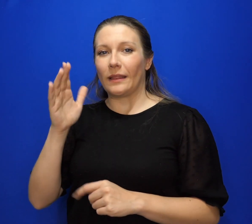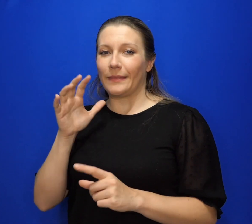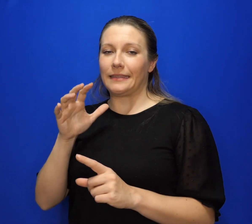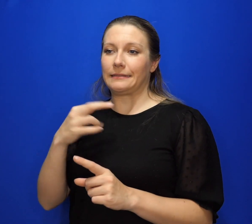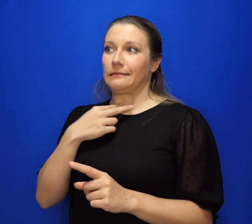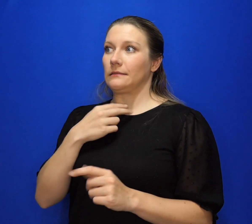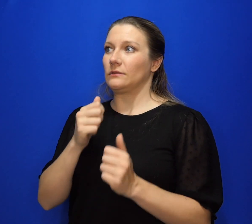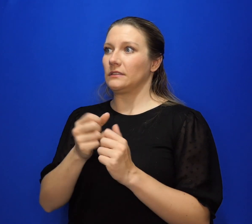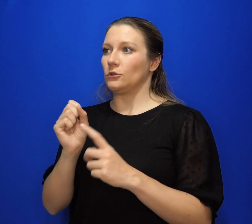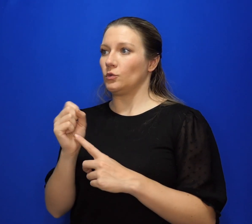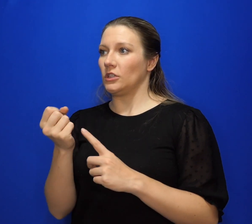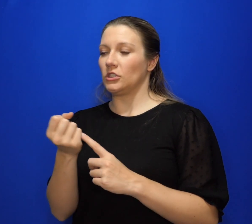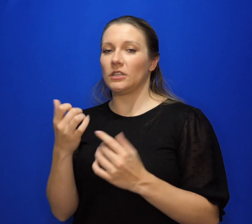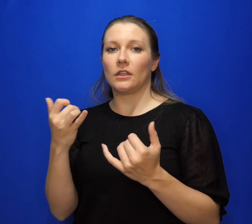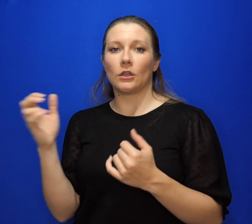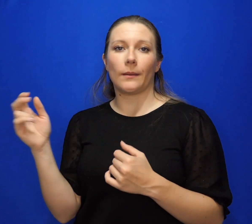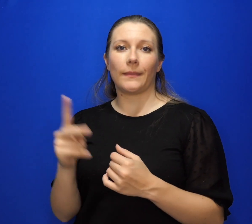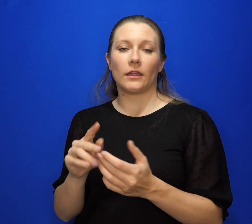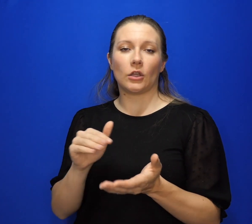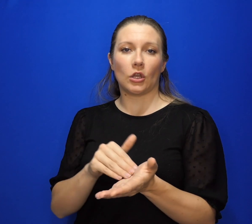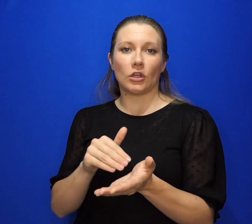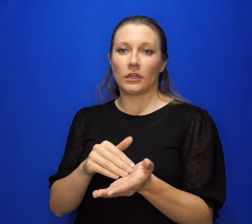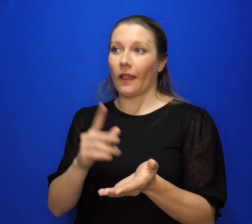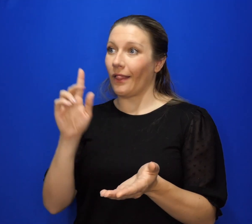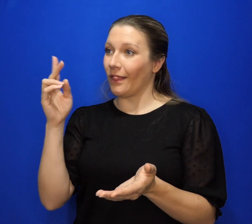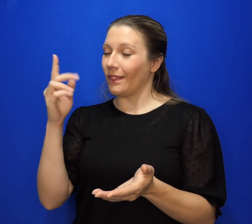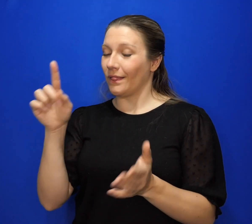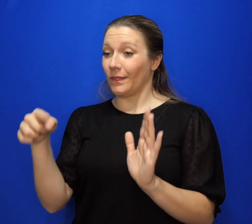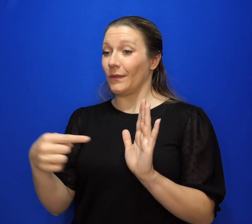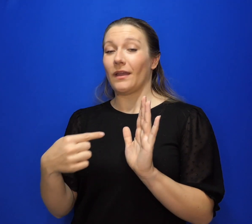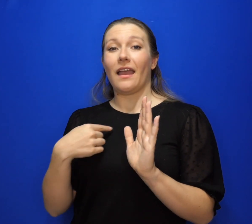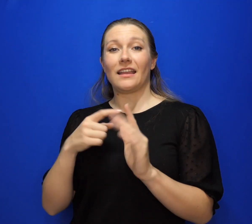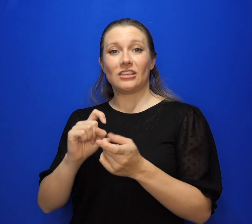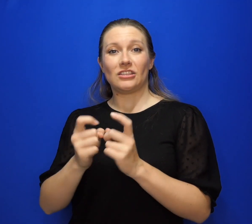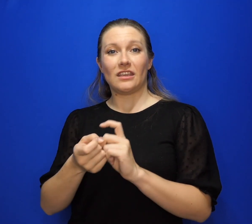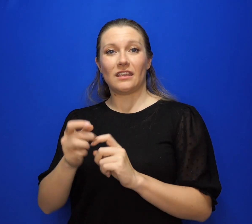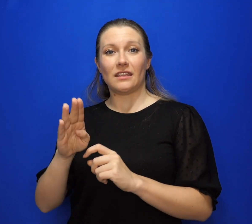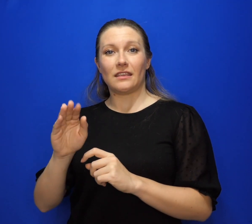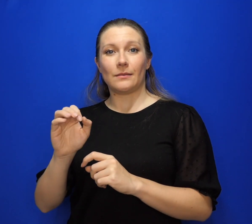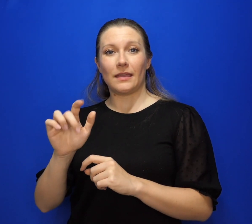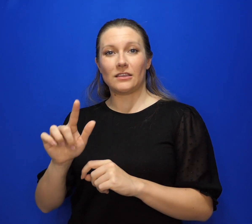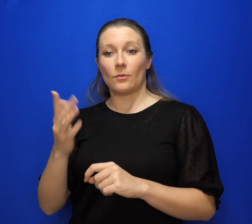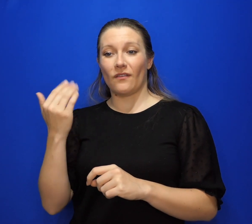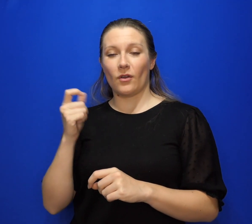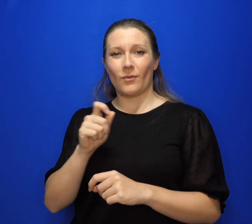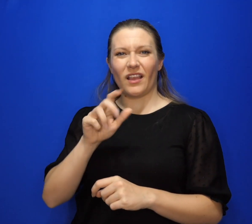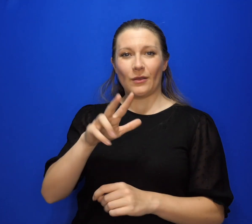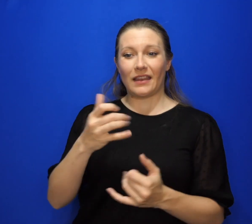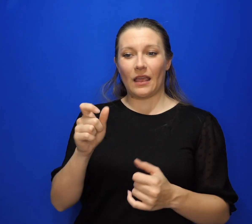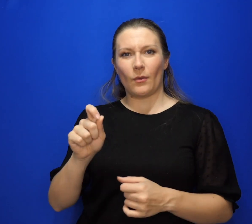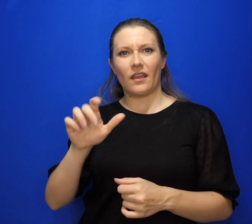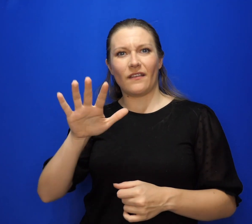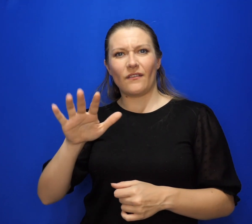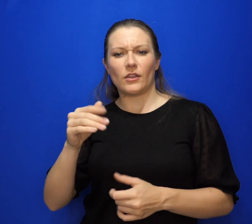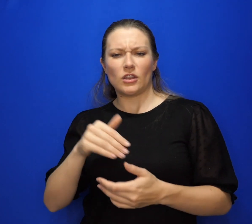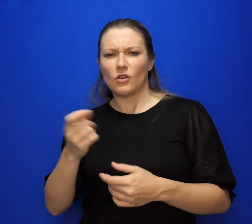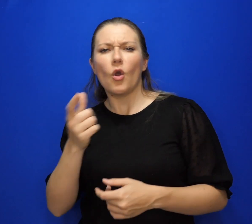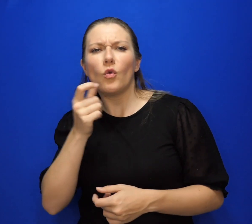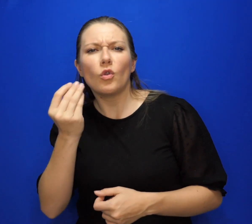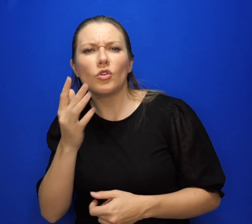get caught into situations where you come back in and you're like, look, we made our basal 0.5 and it was 0.3. And the doctor's going to be like, well, who told you to do